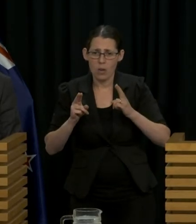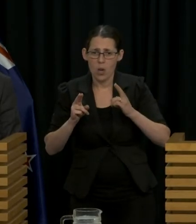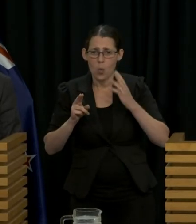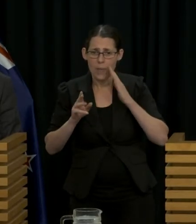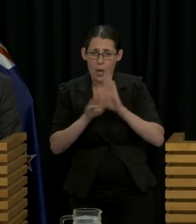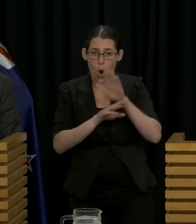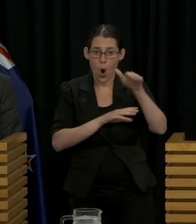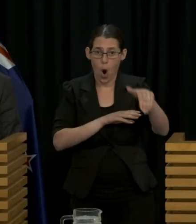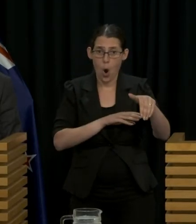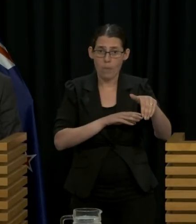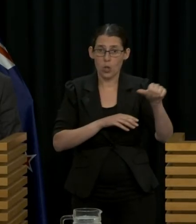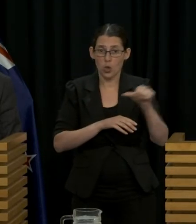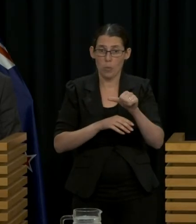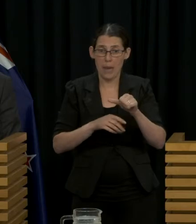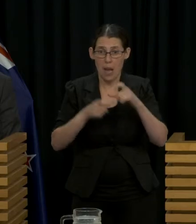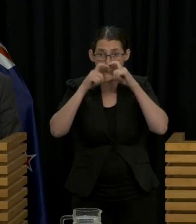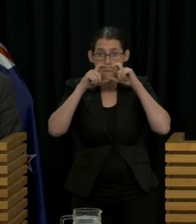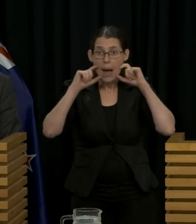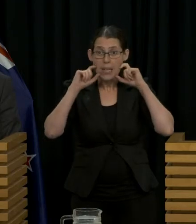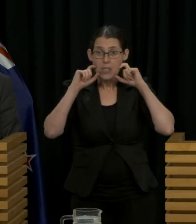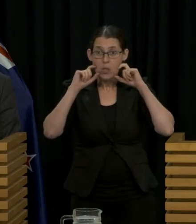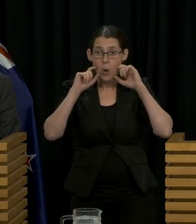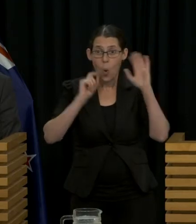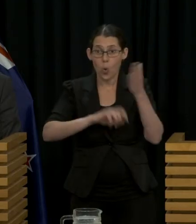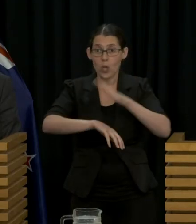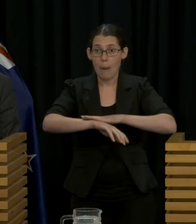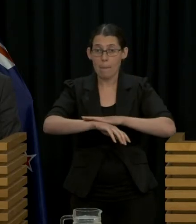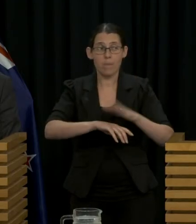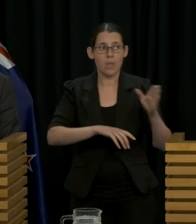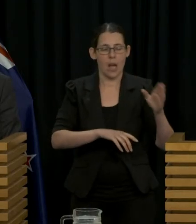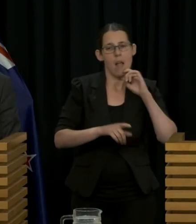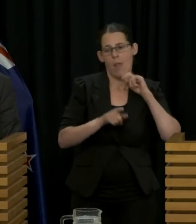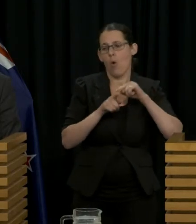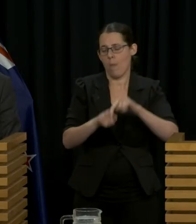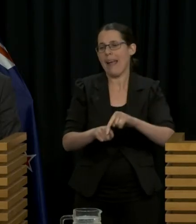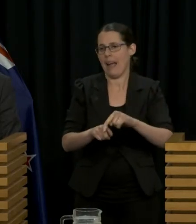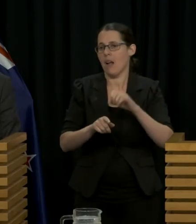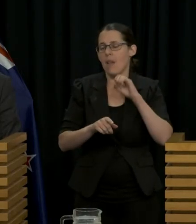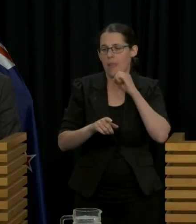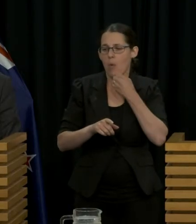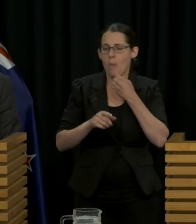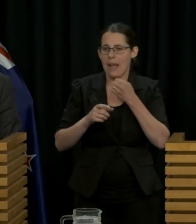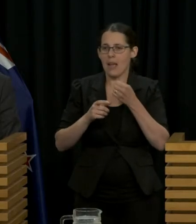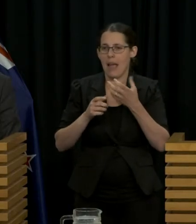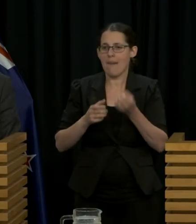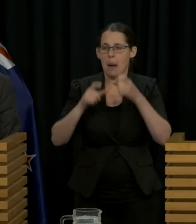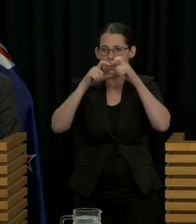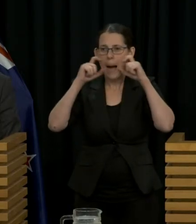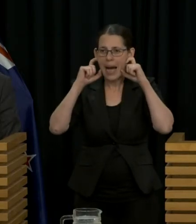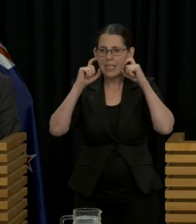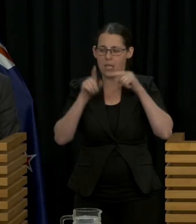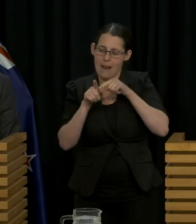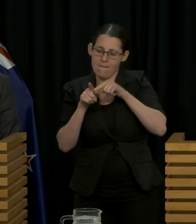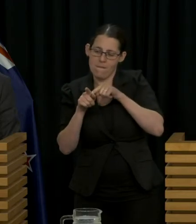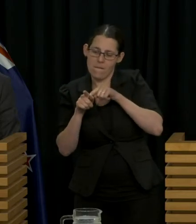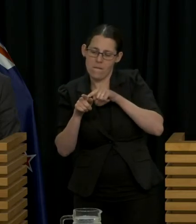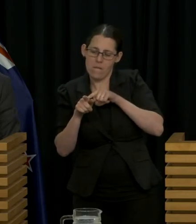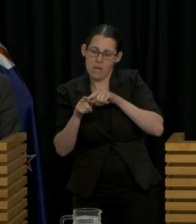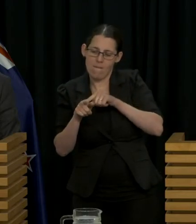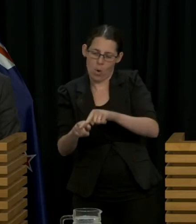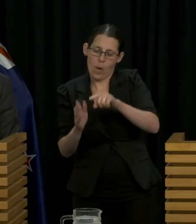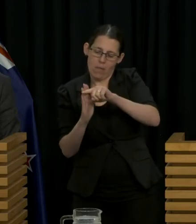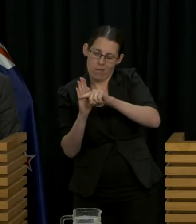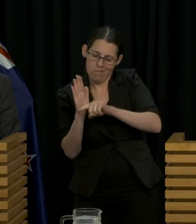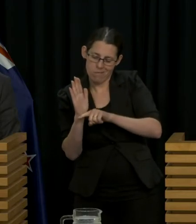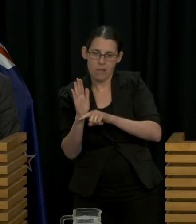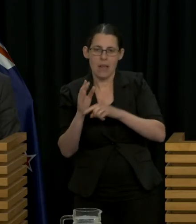They will be wearing masks in accordance with the infection prevention control protocols that apply in all our managed isolation facilities, and